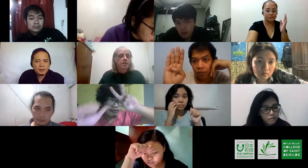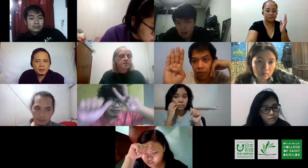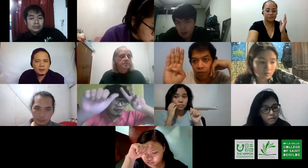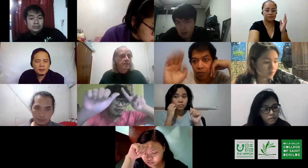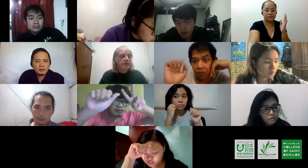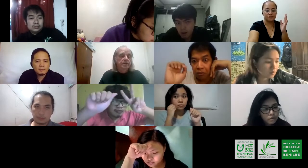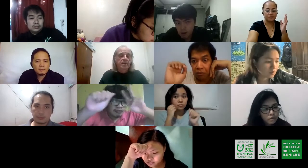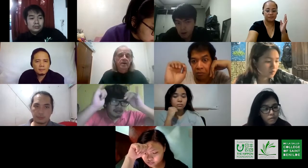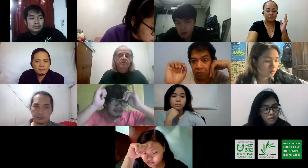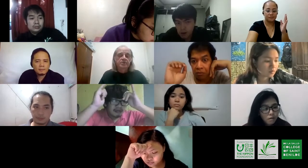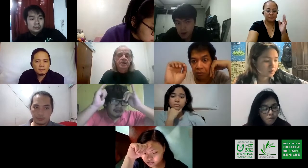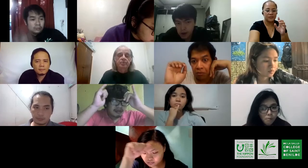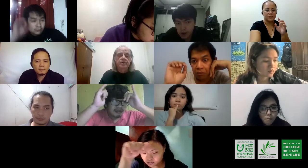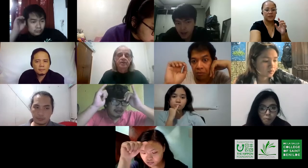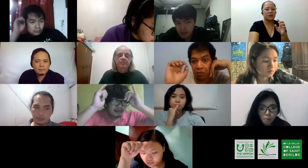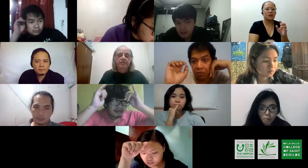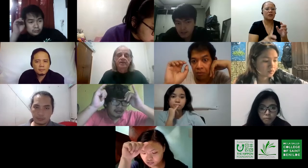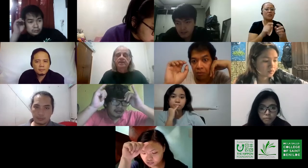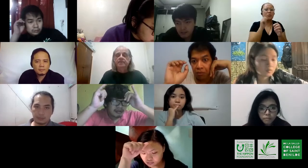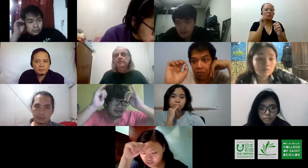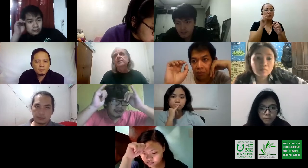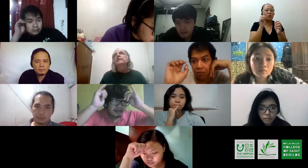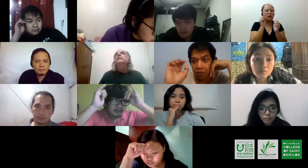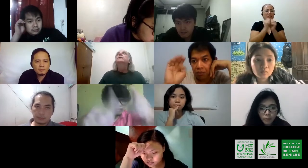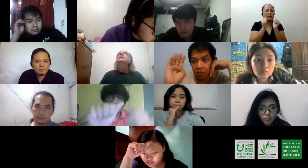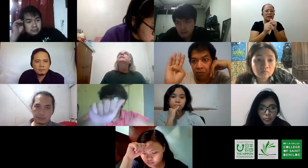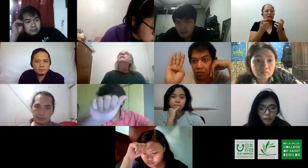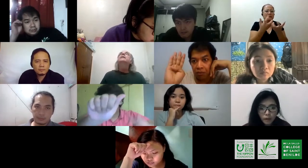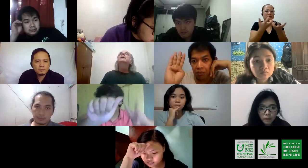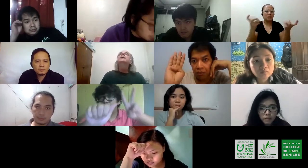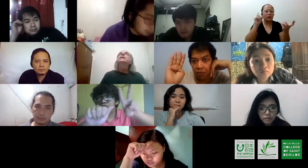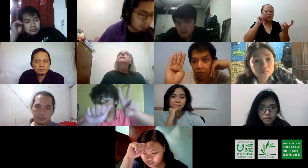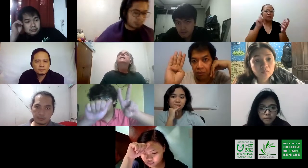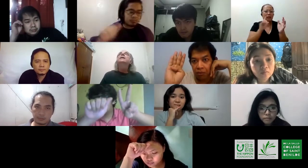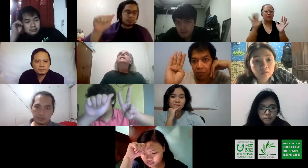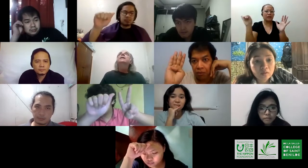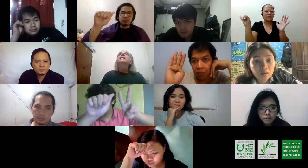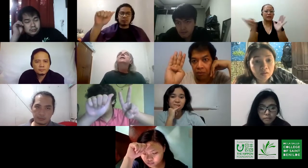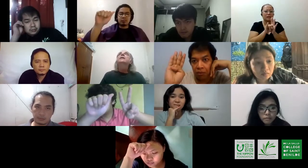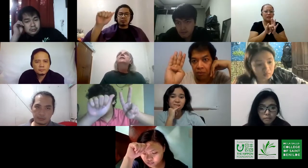So what does it mean to have a separate deaf identity?